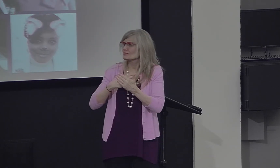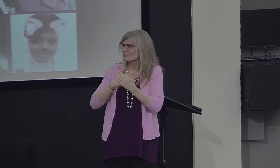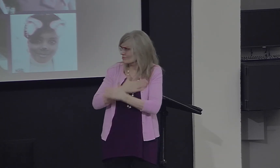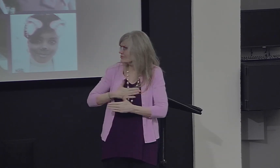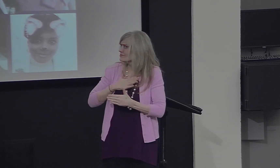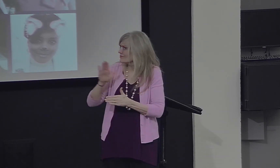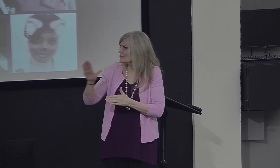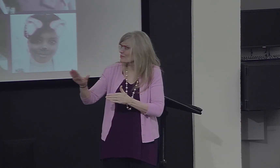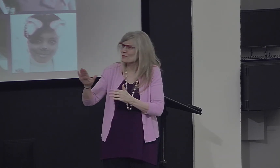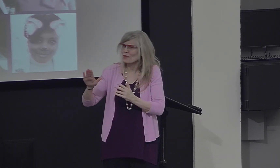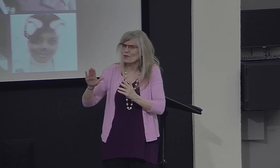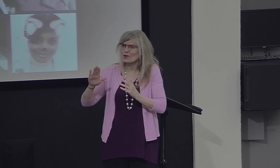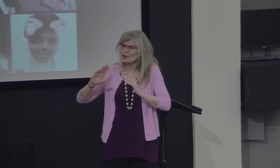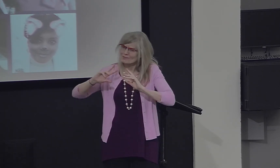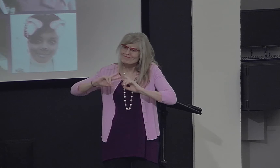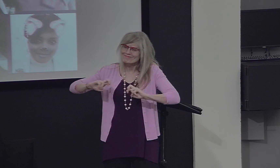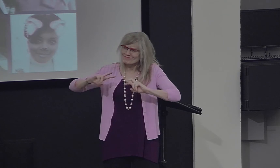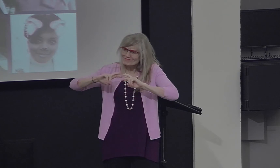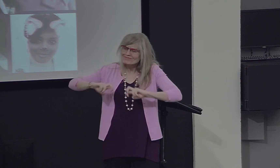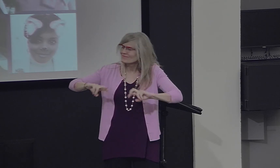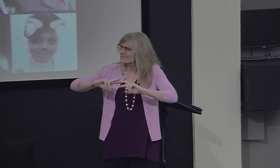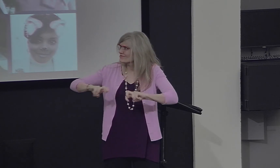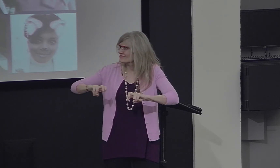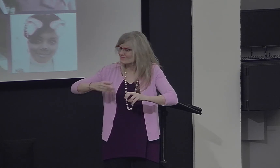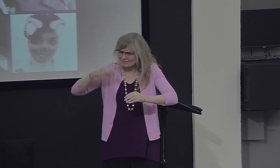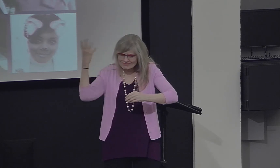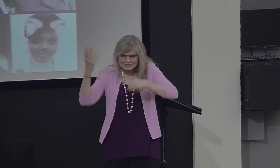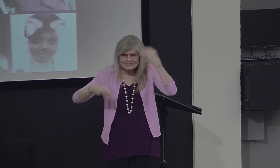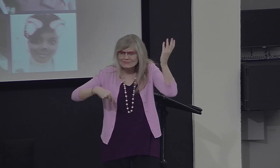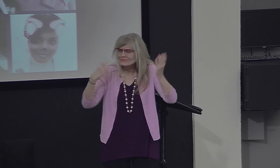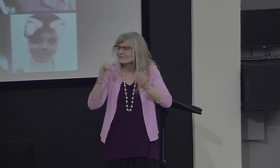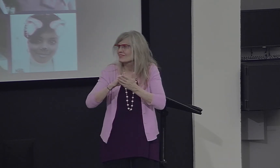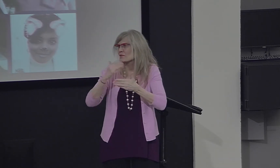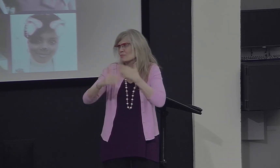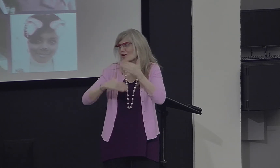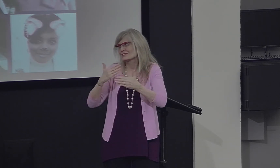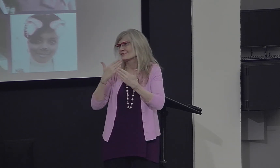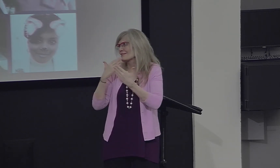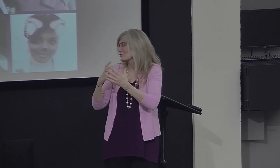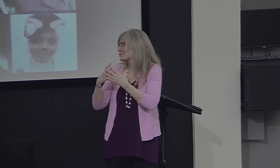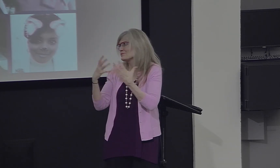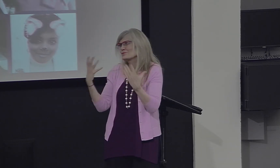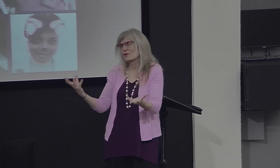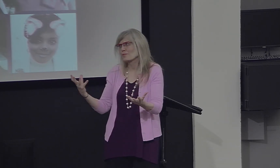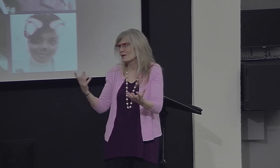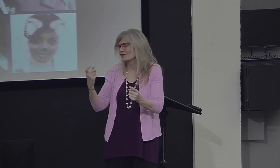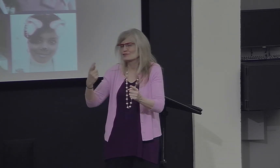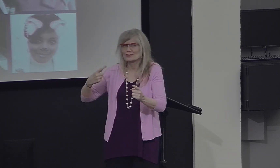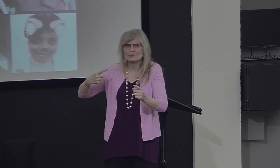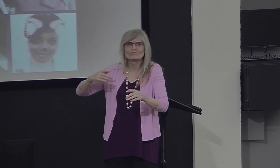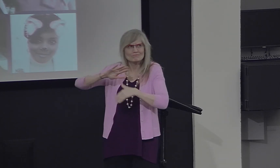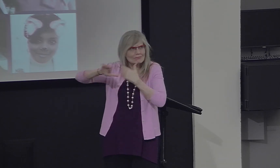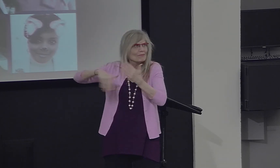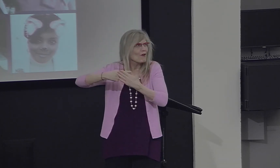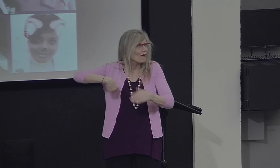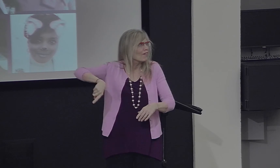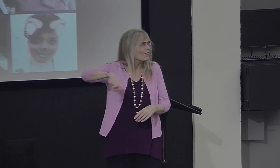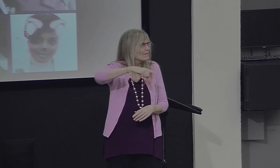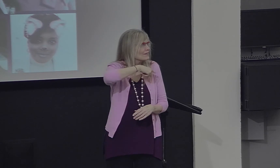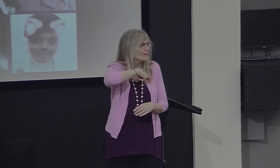much excitement and emotion? Thank you for your analysis, for unpacking the process of scheduling